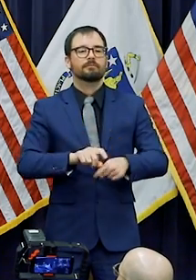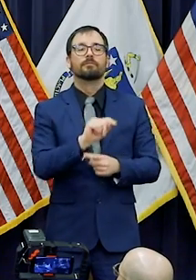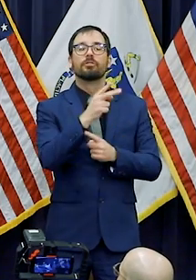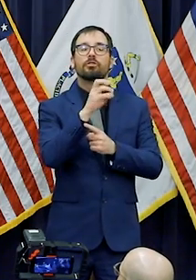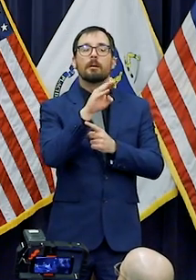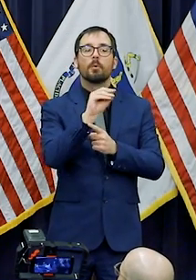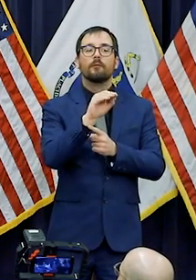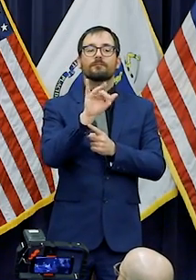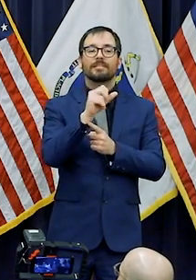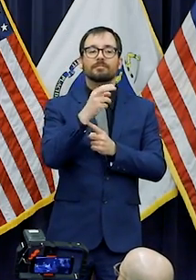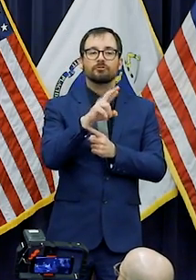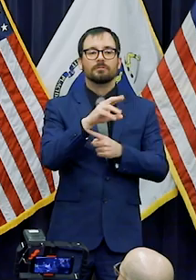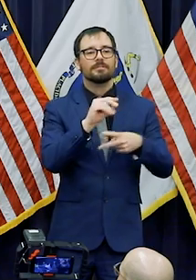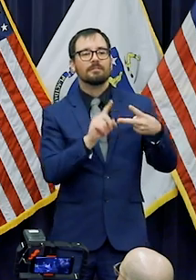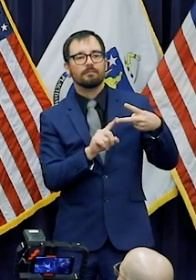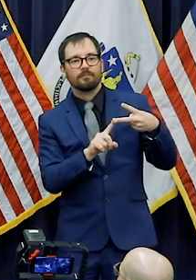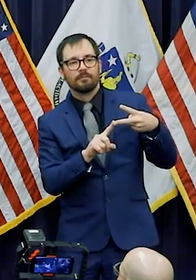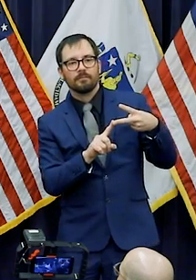PerkinElmer.